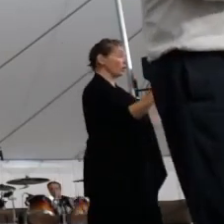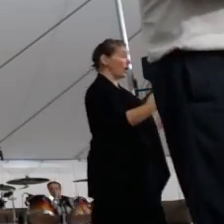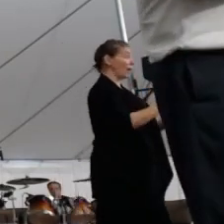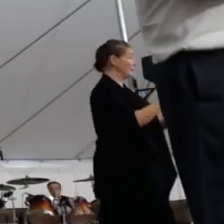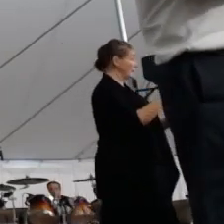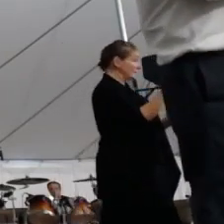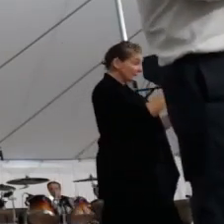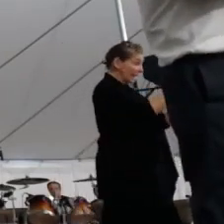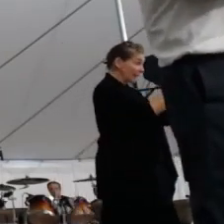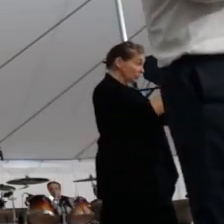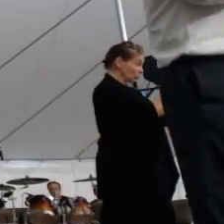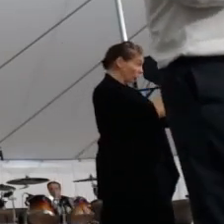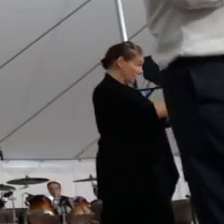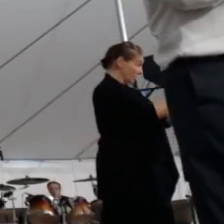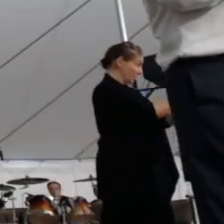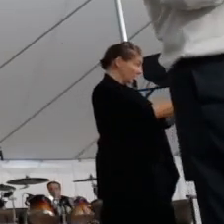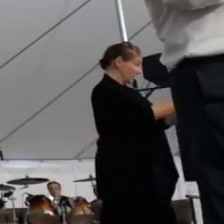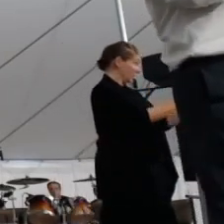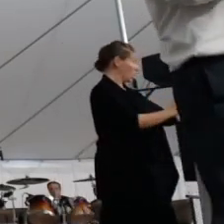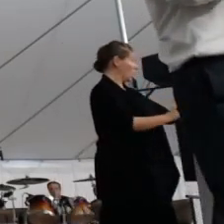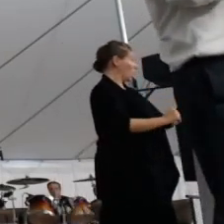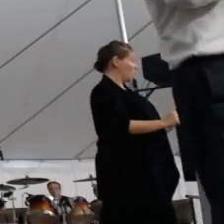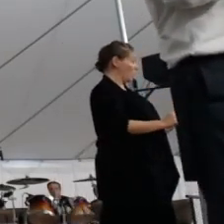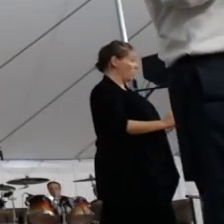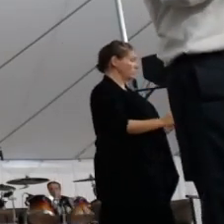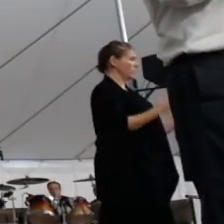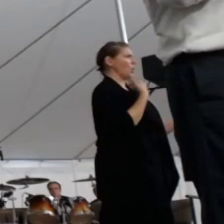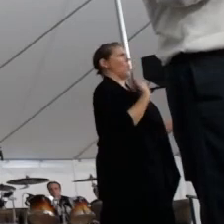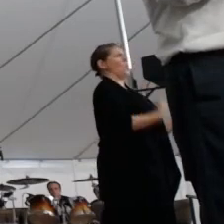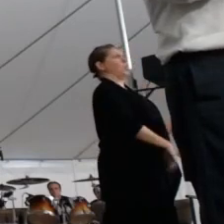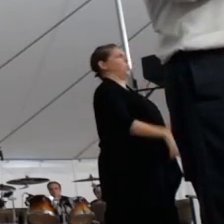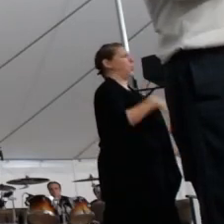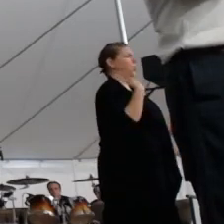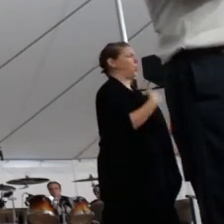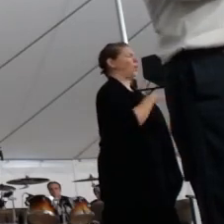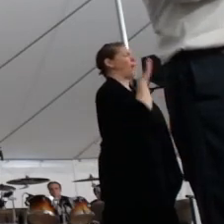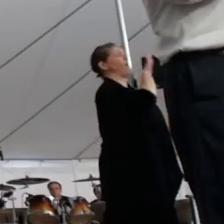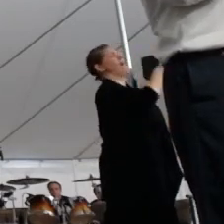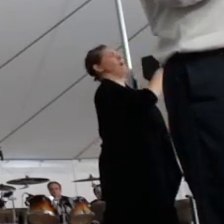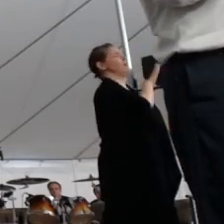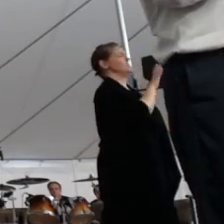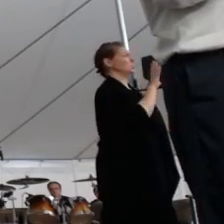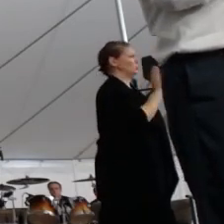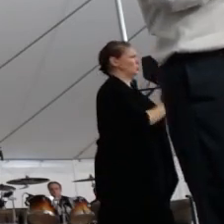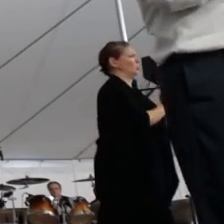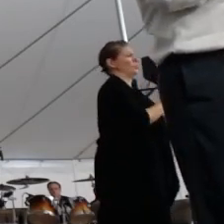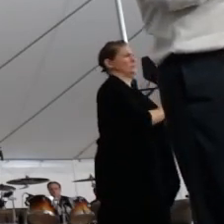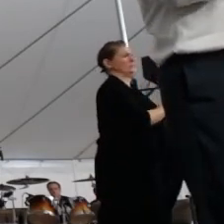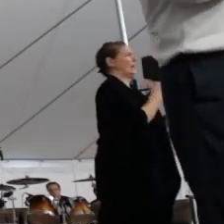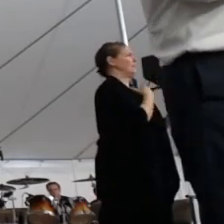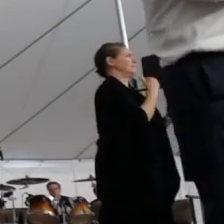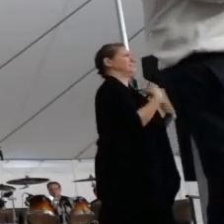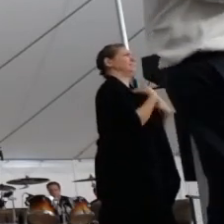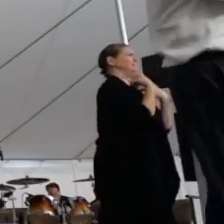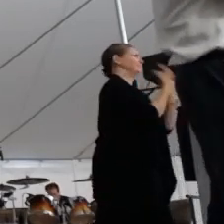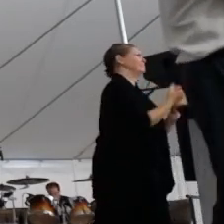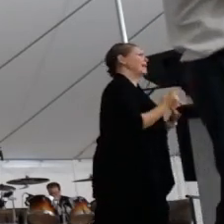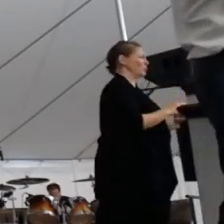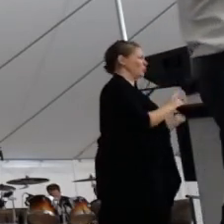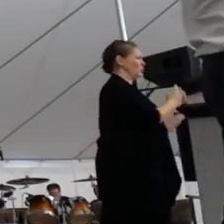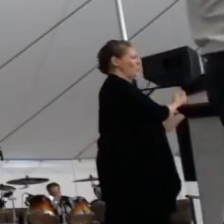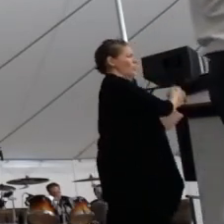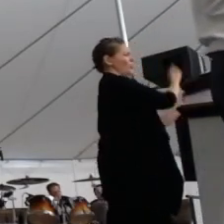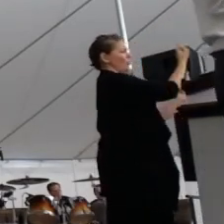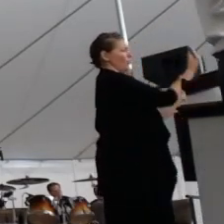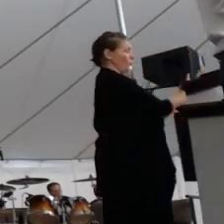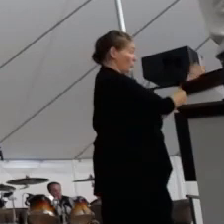service and one walk out. That was the greatest service I've ever been to. And the one right beside